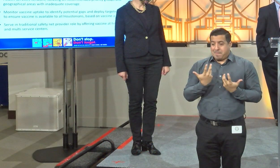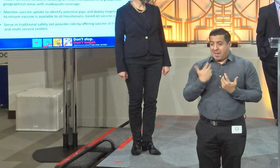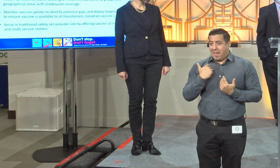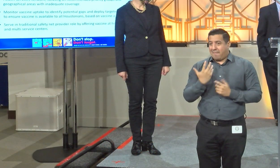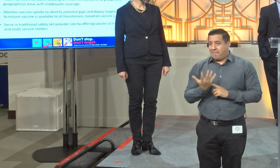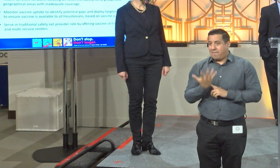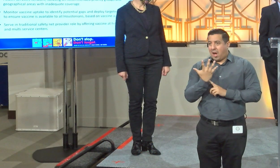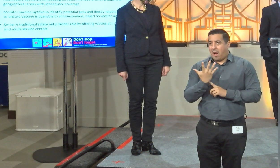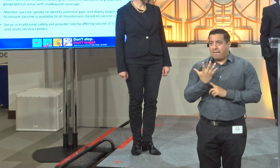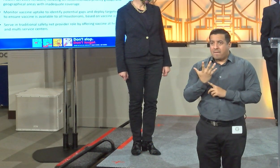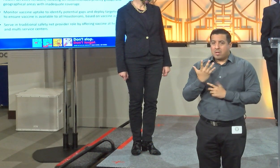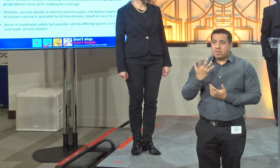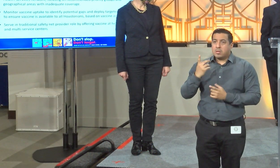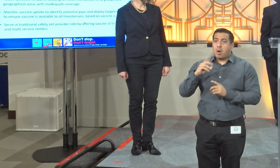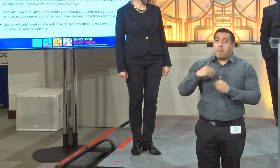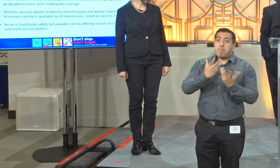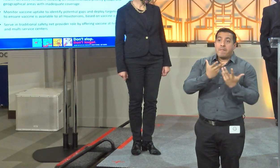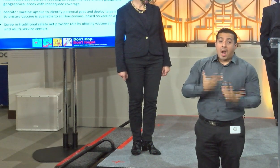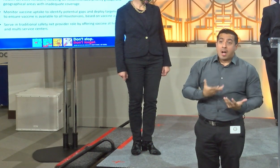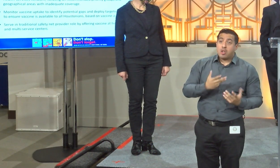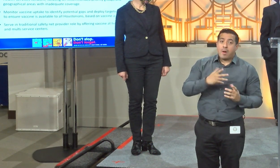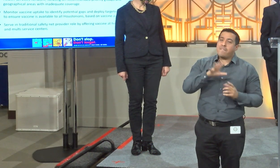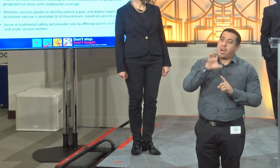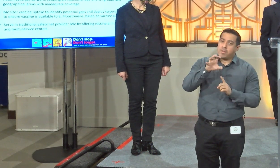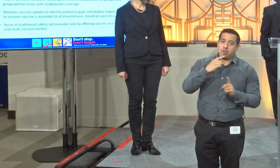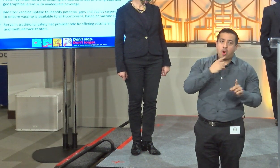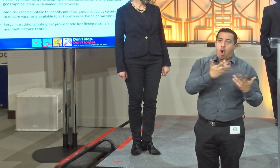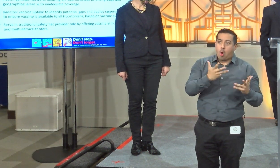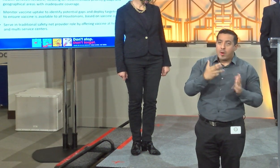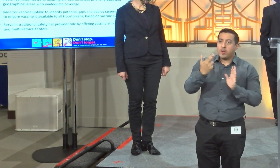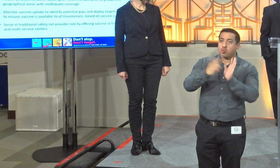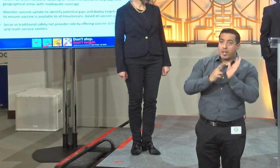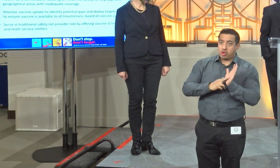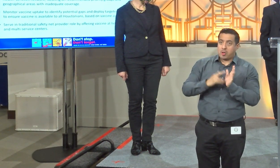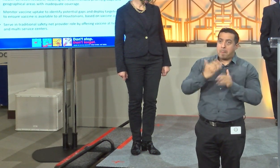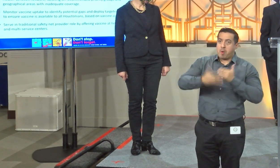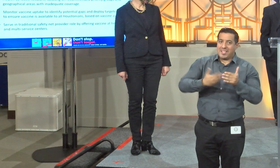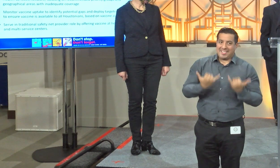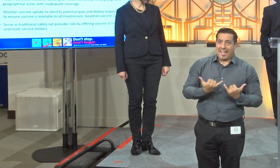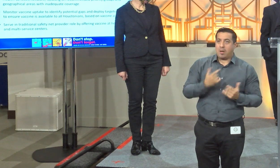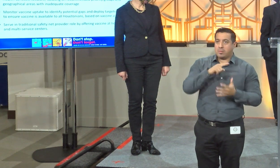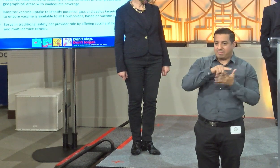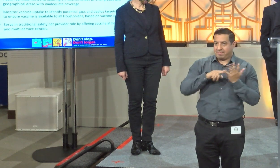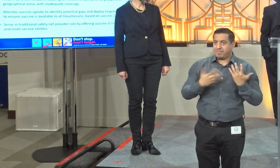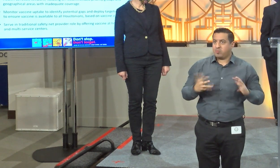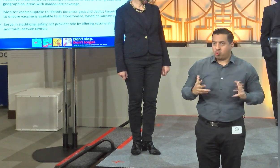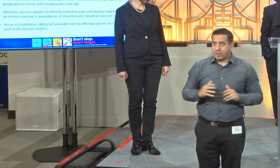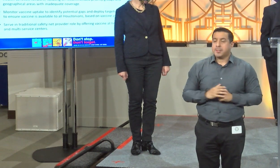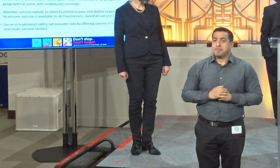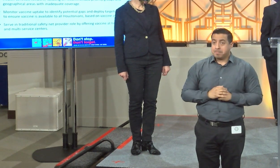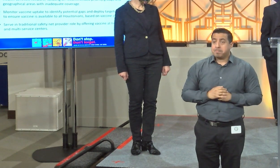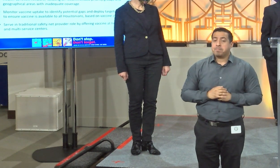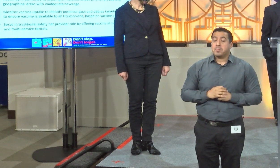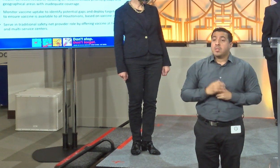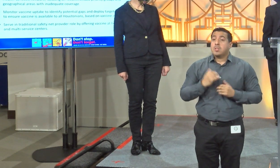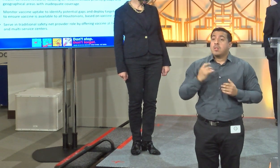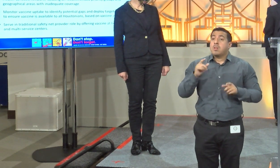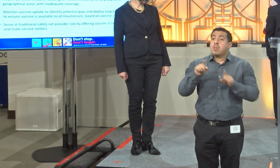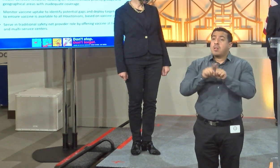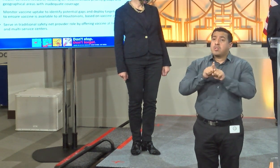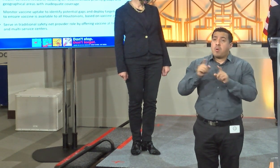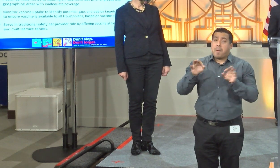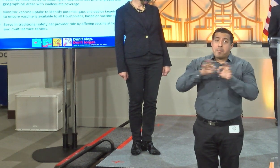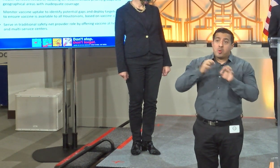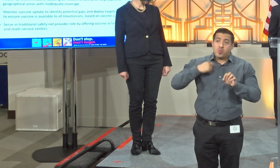500 providers either registered or going through the registration process. It's important to note that we can also monitor